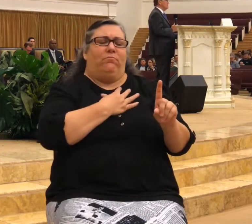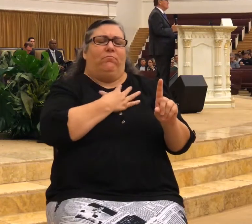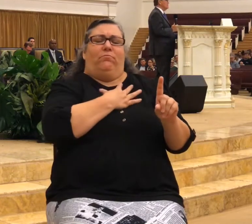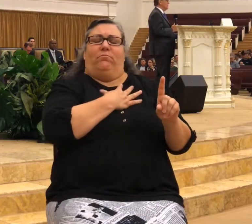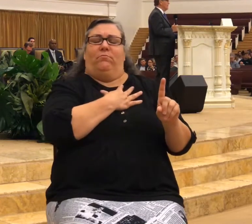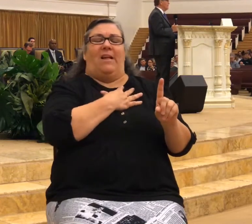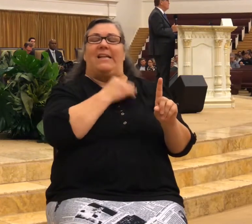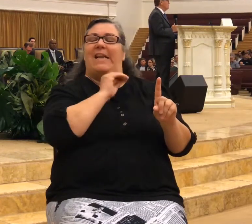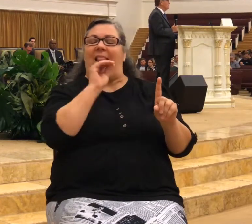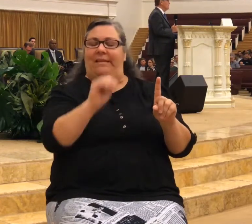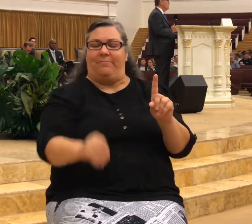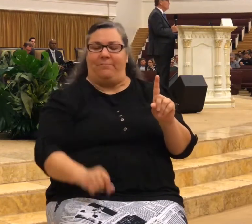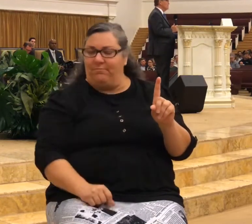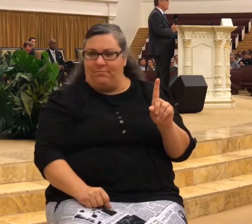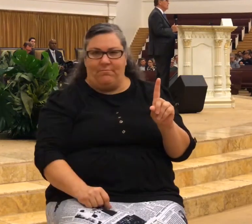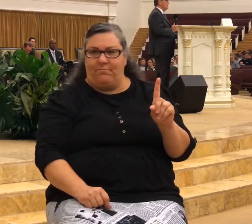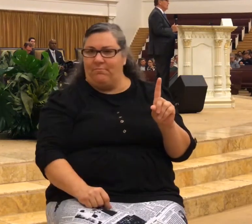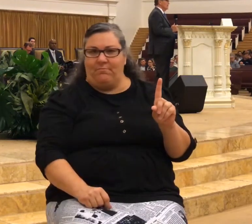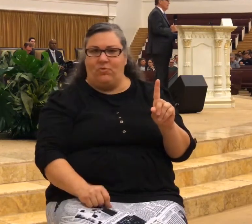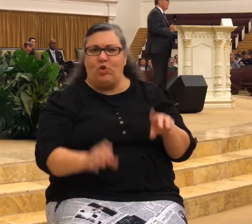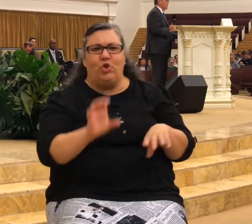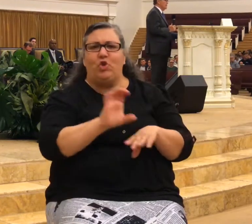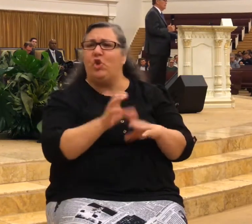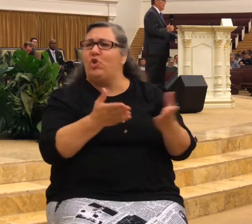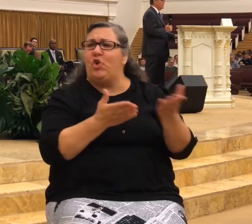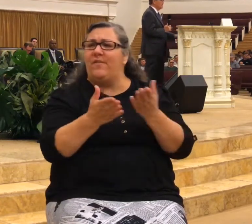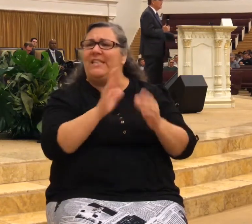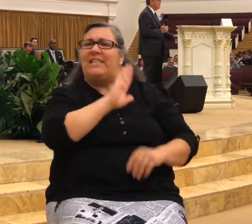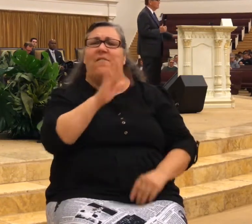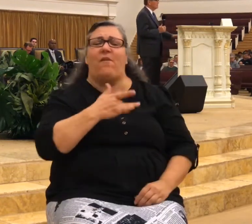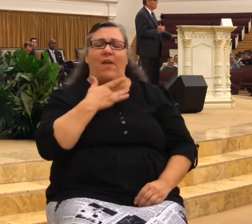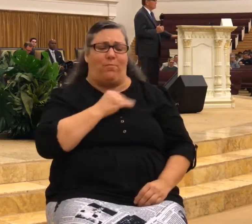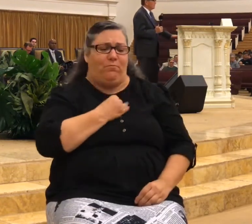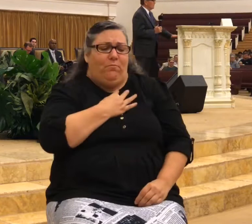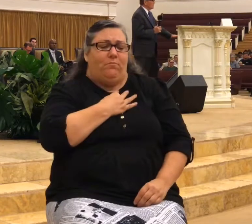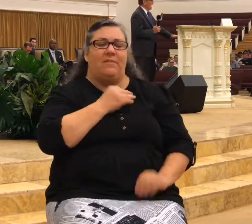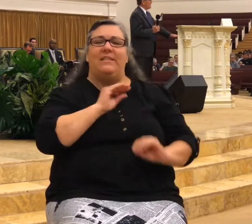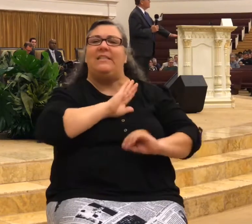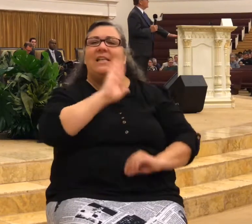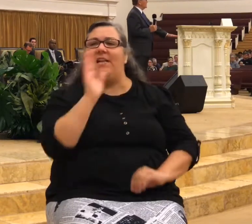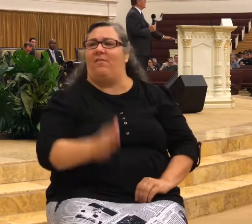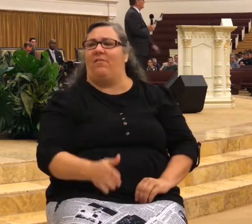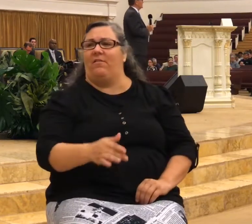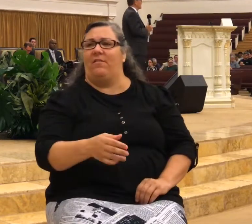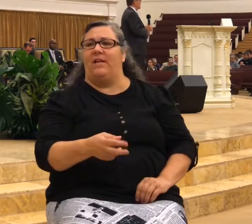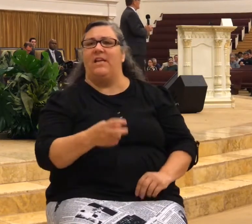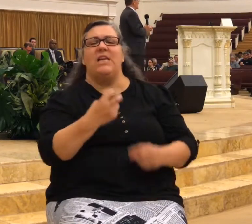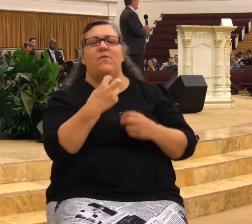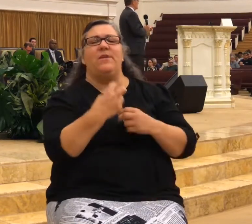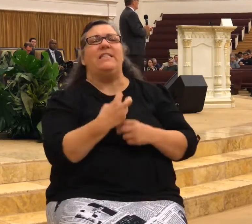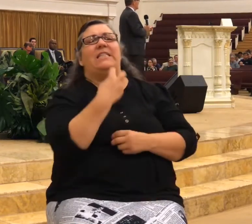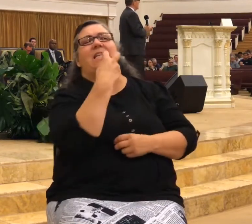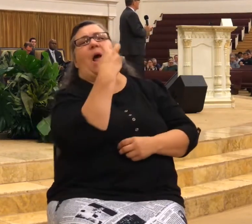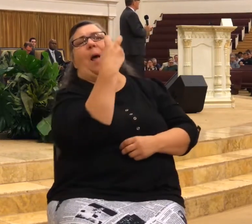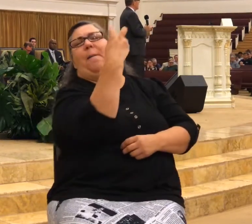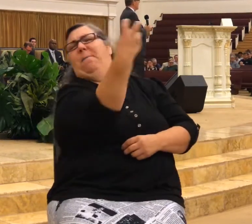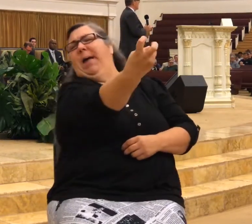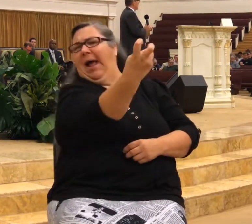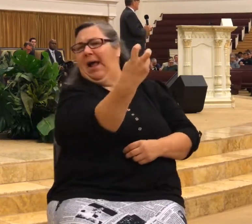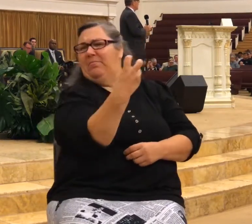service moved him. He sat toward the back of the building with a sense of